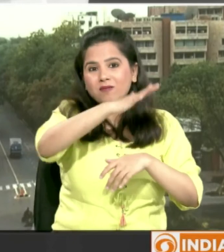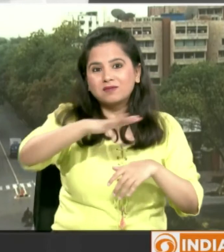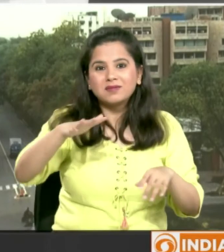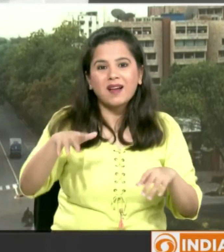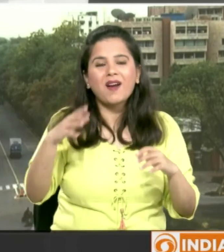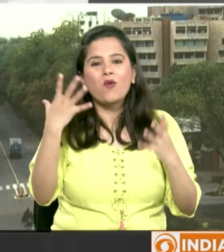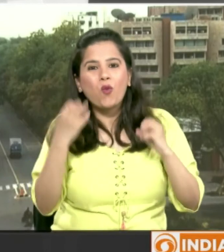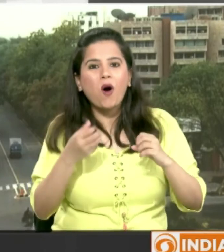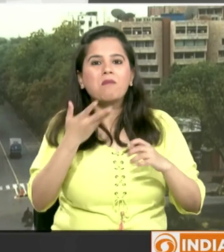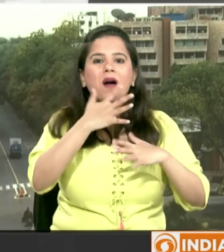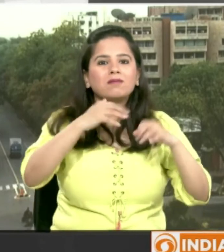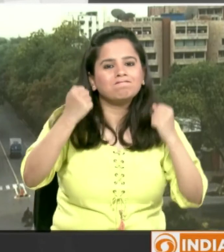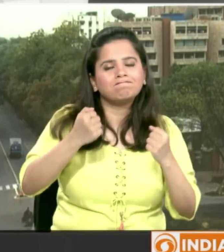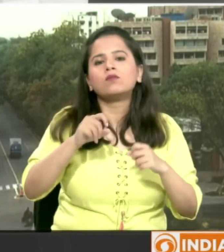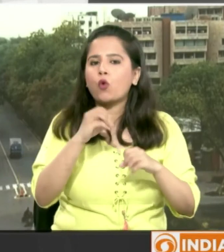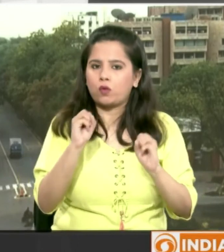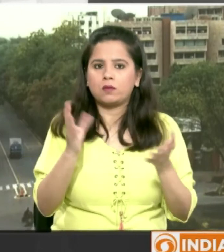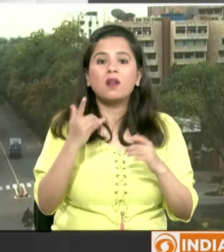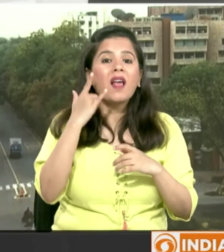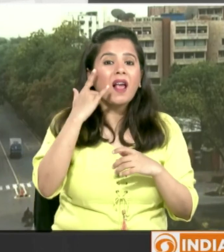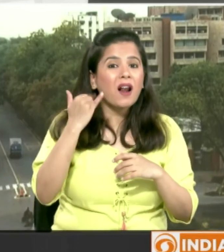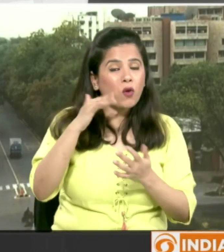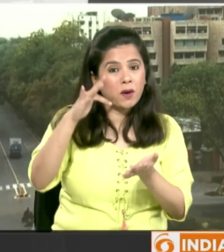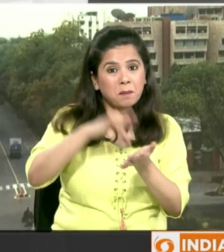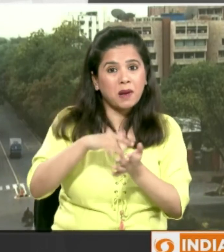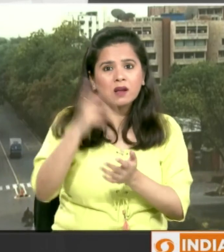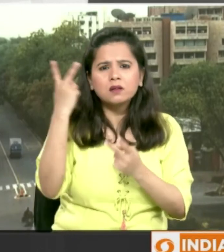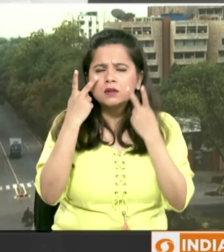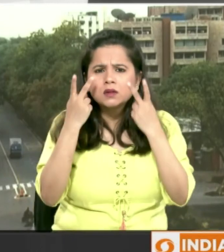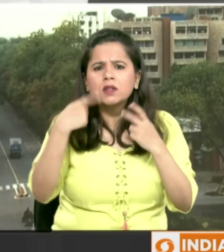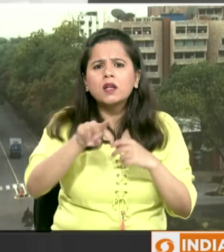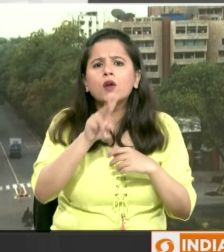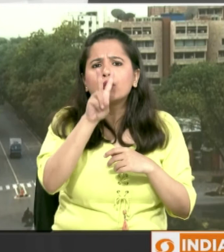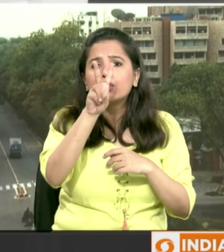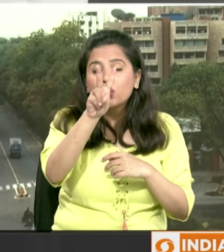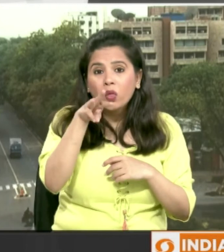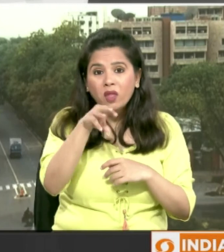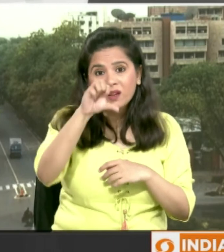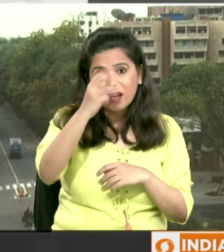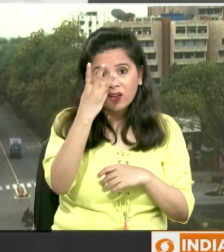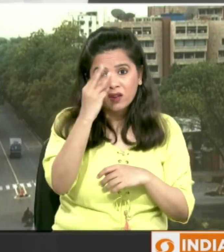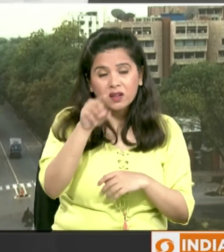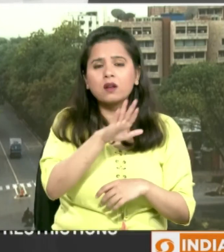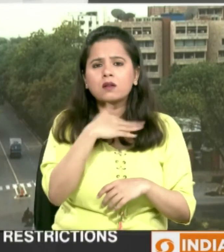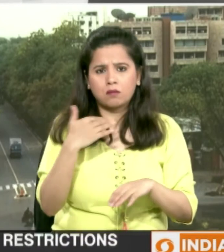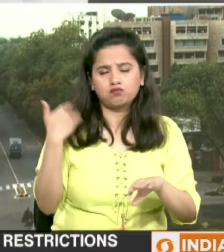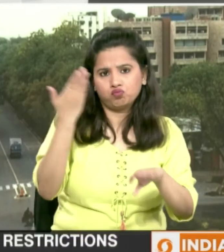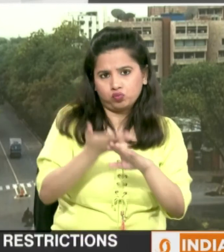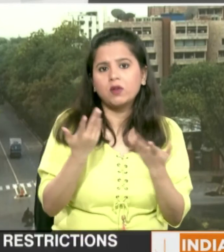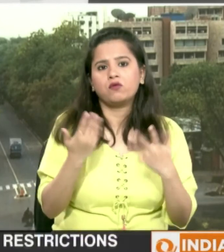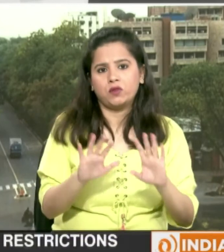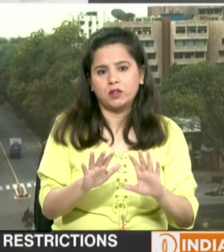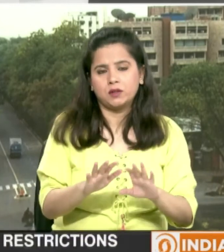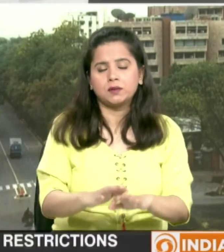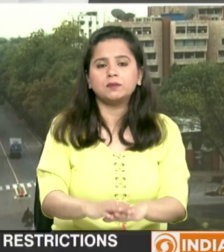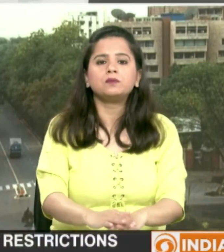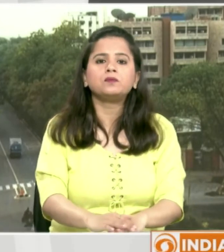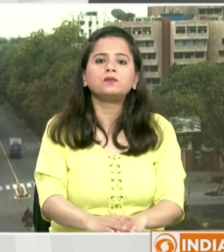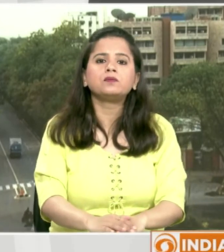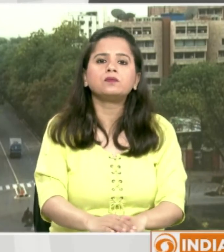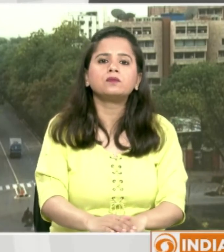March. California has so far witnessed more than 2,930 deaths from COVID-19.